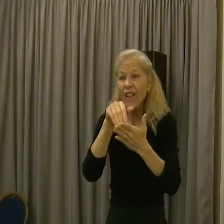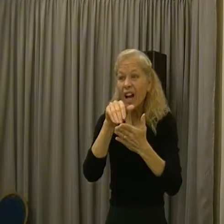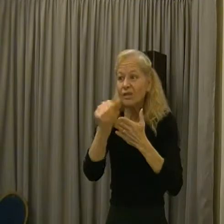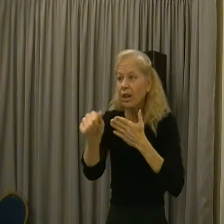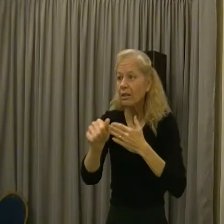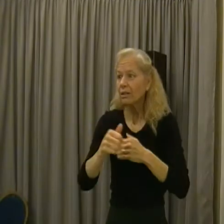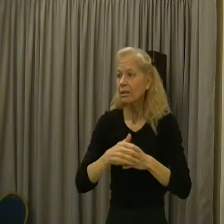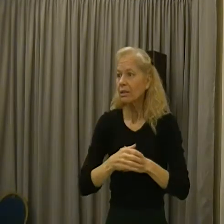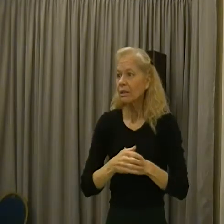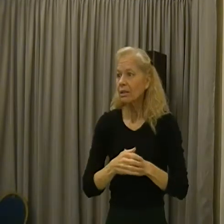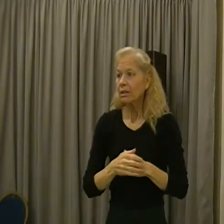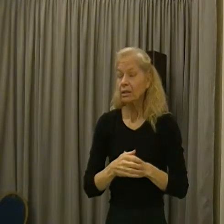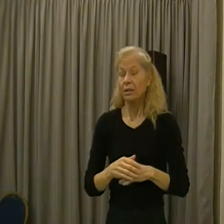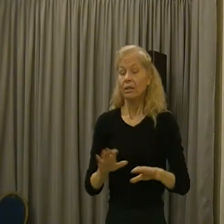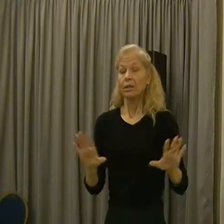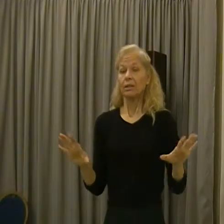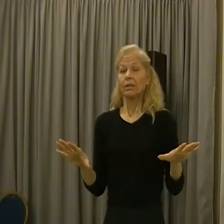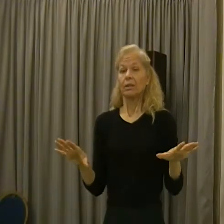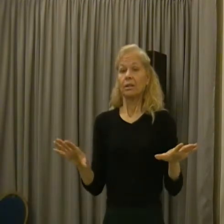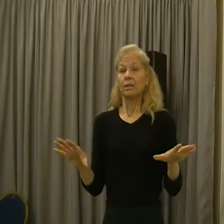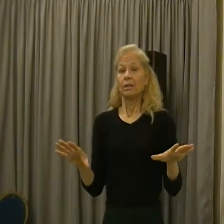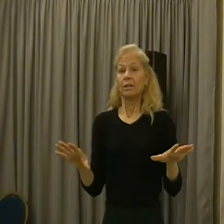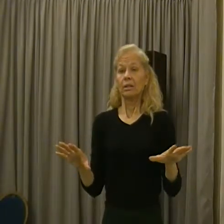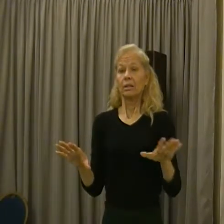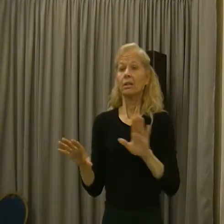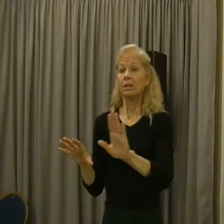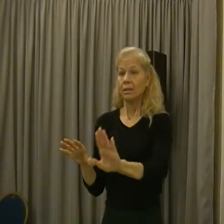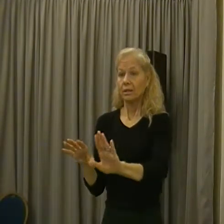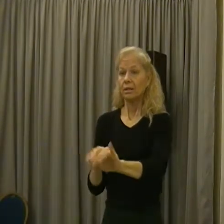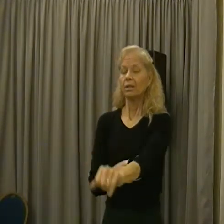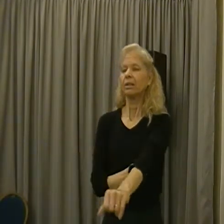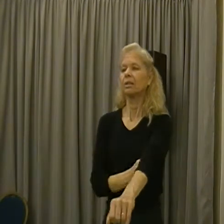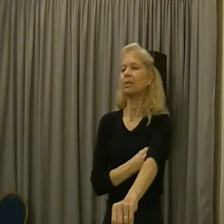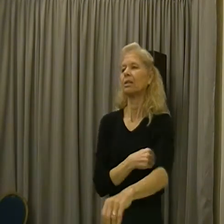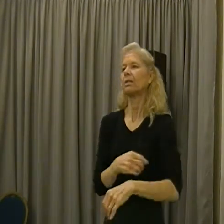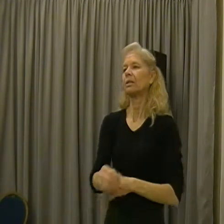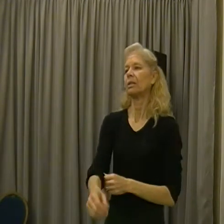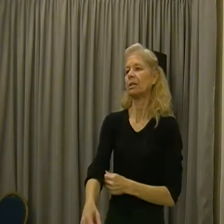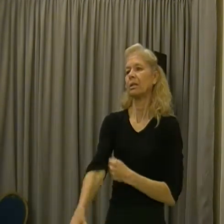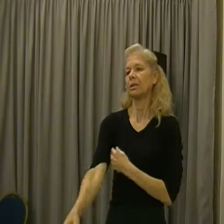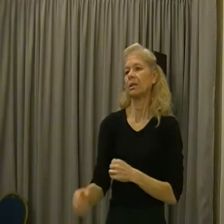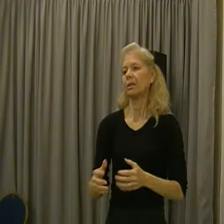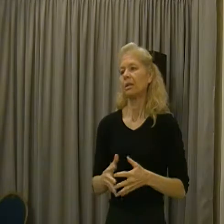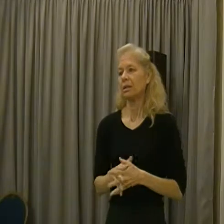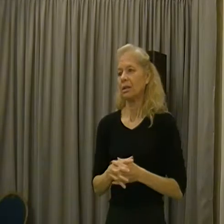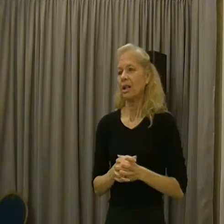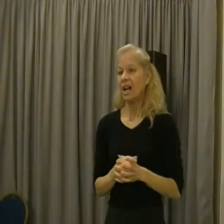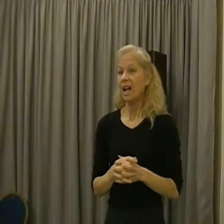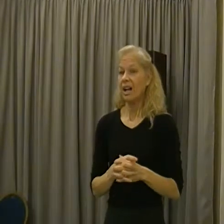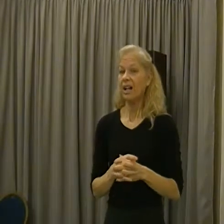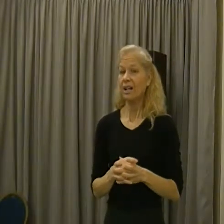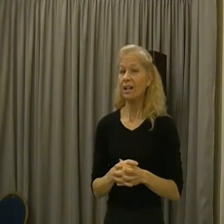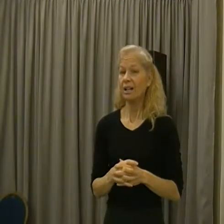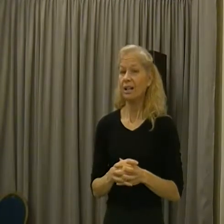that's an additional 26 schools to cross the mark of $50,000 per